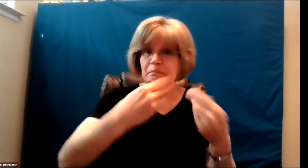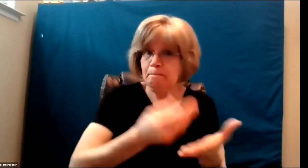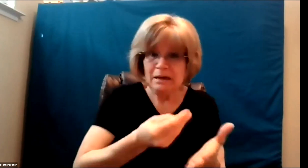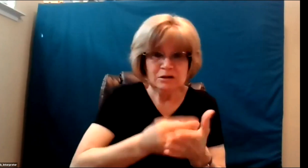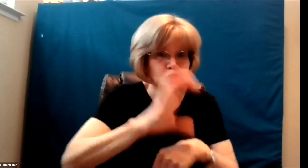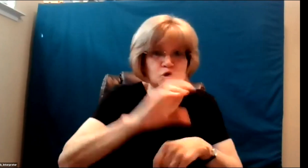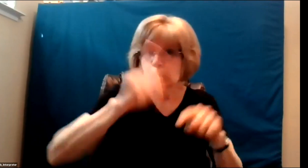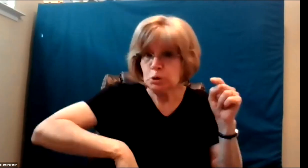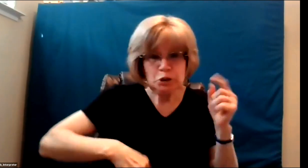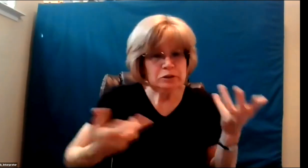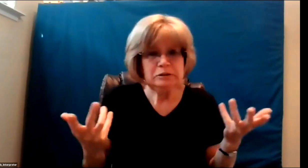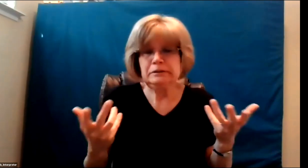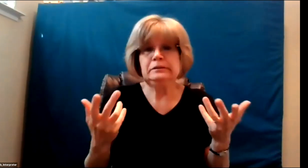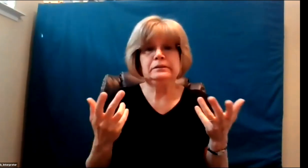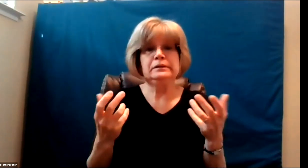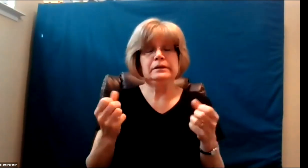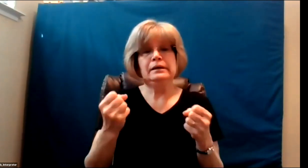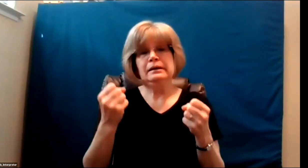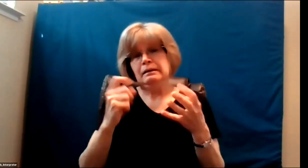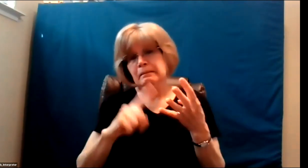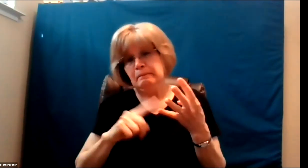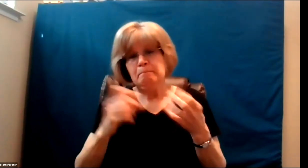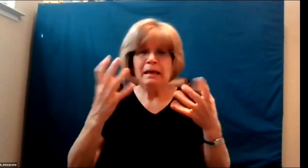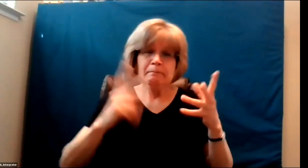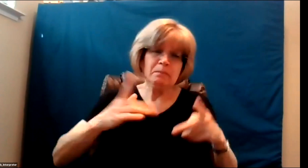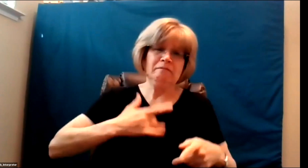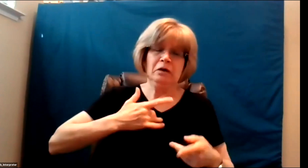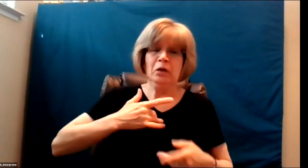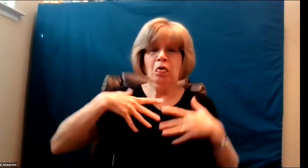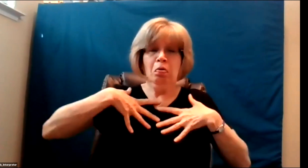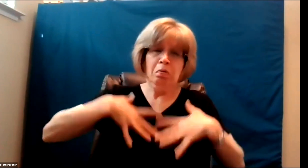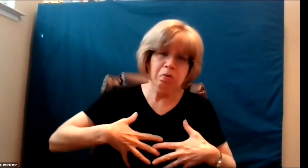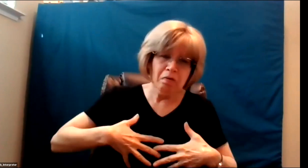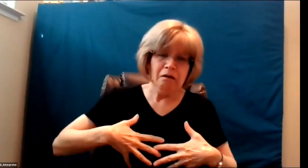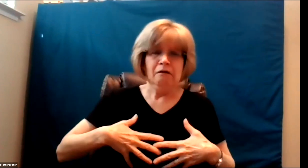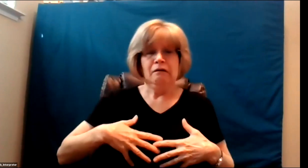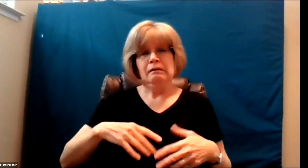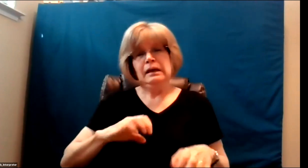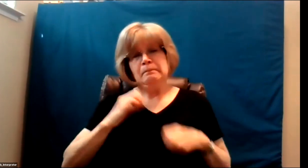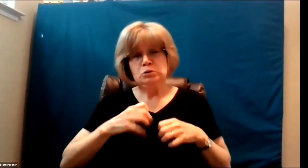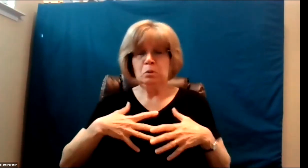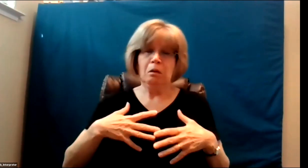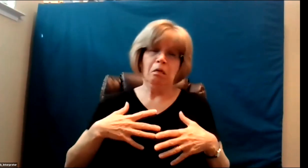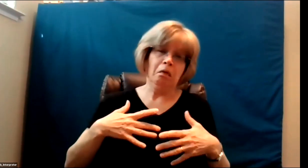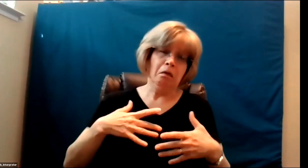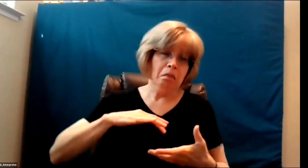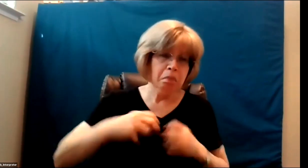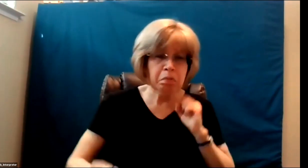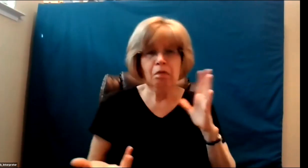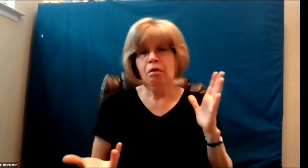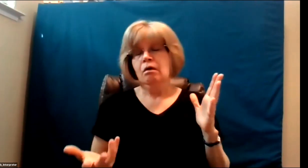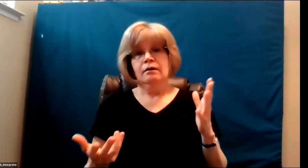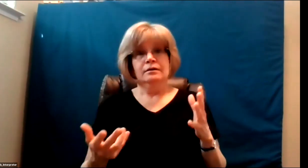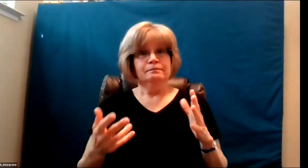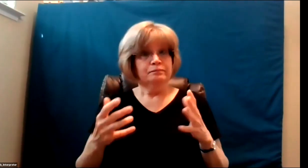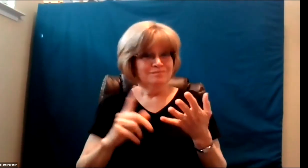would have liked. Many have been discouraged, demoralized, brought low emotionally, and certainly our innocent and defenseless children